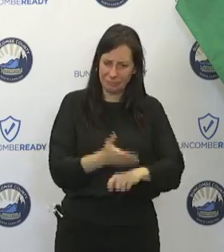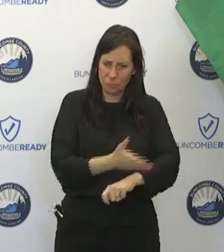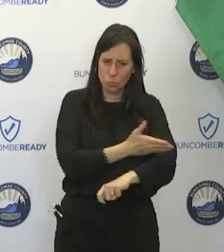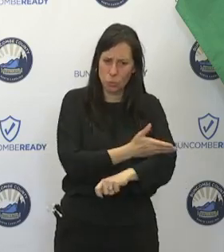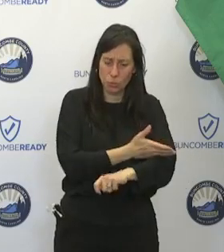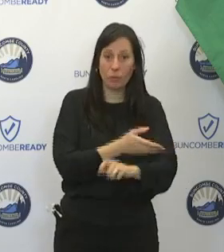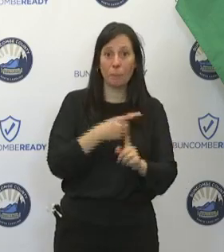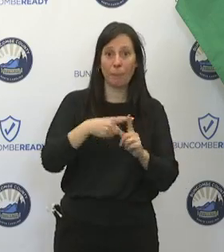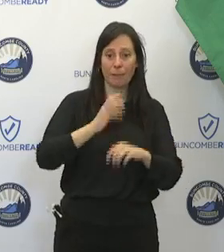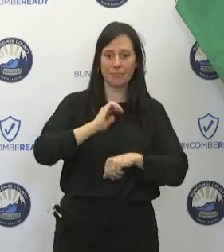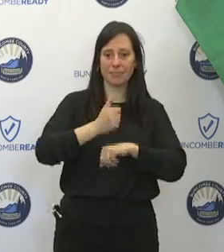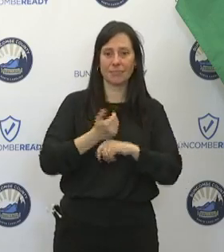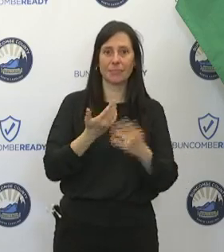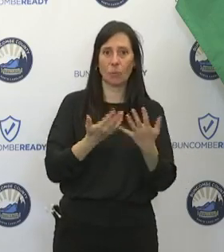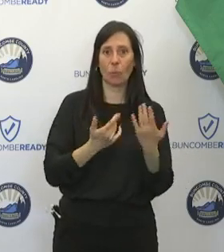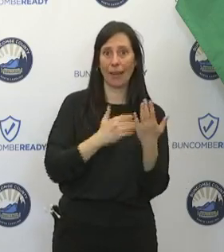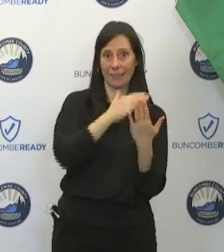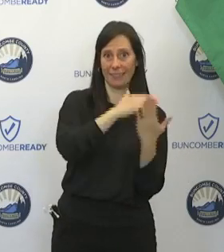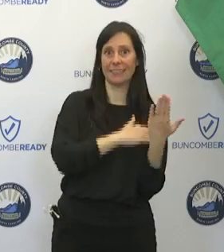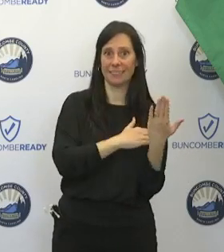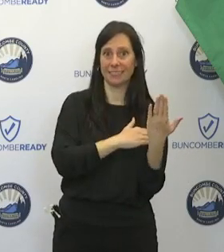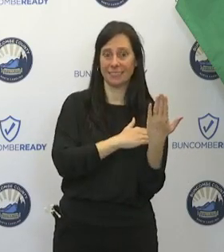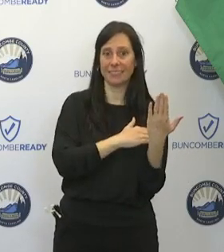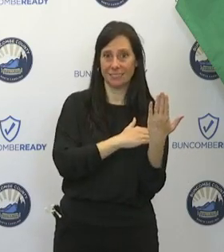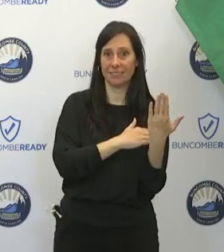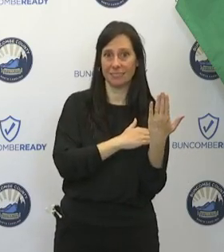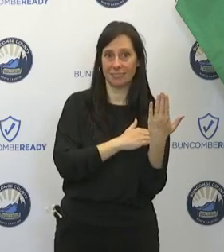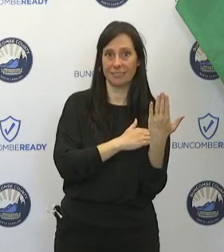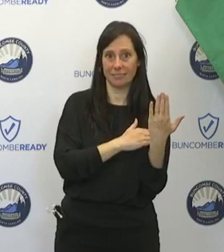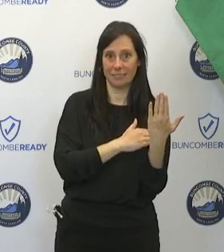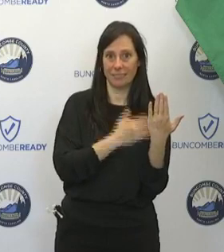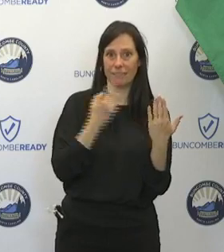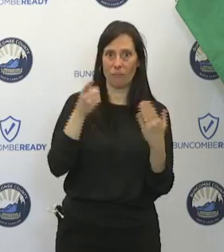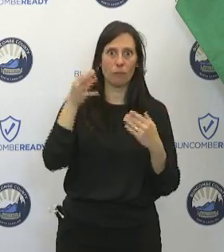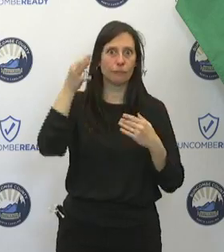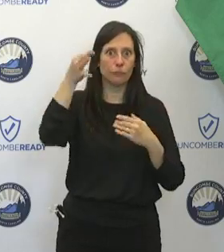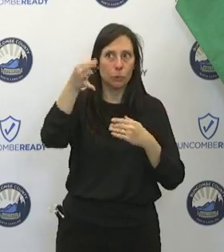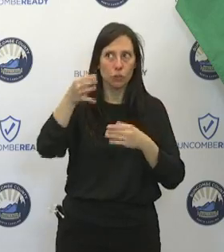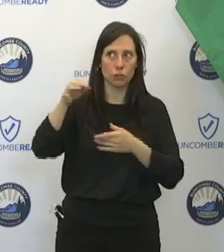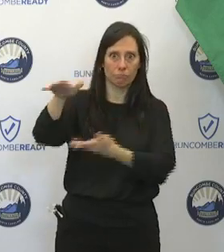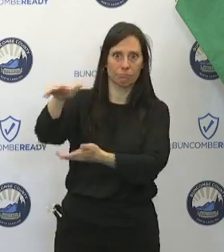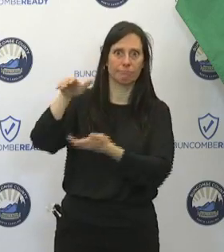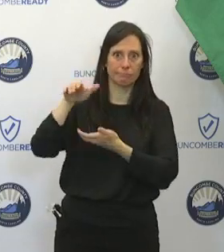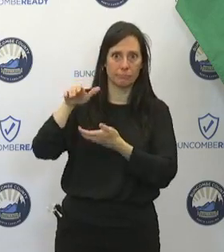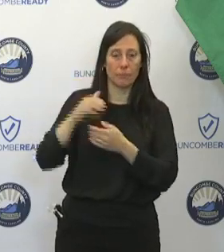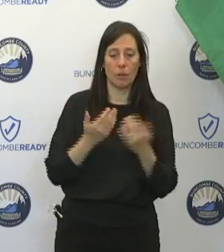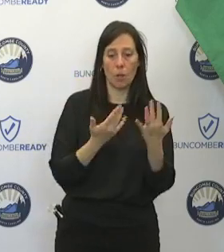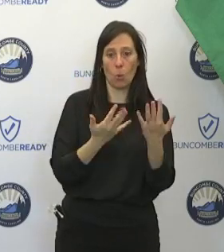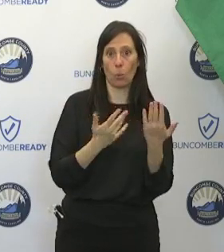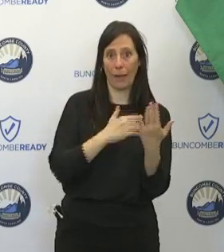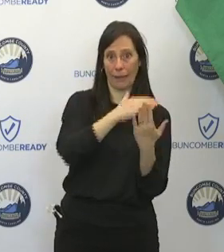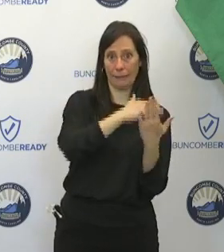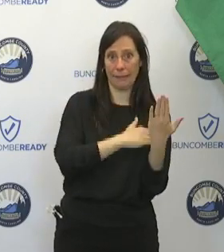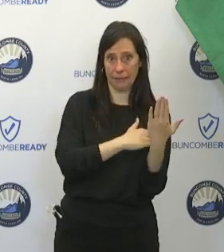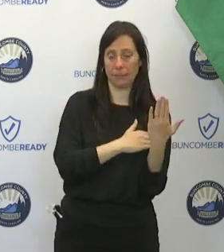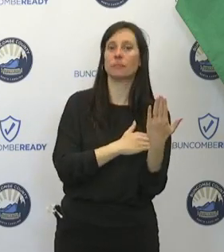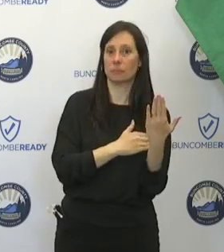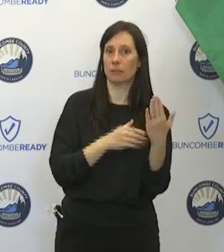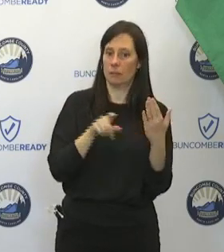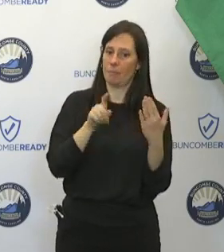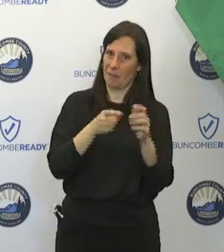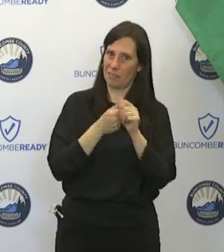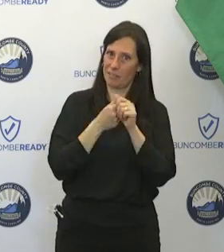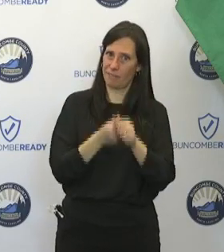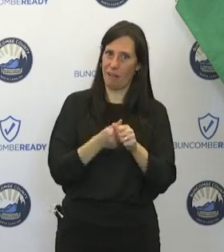limited vaccine supply we do receive each week. The waitlist is open to those in current prioritization